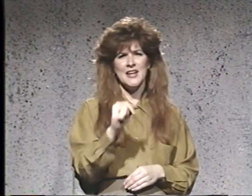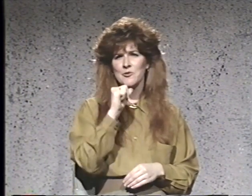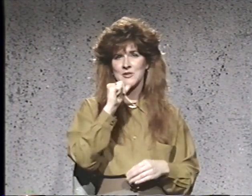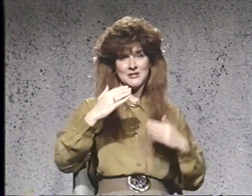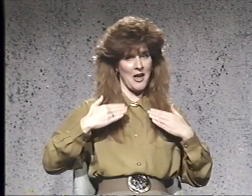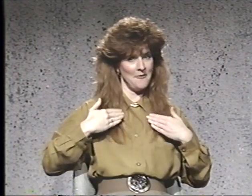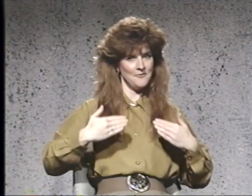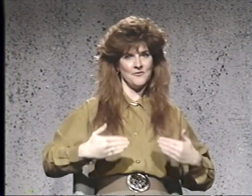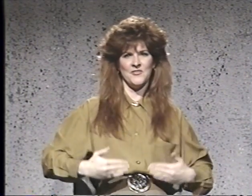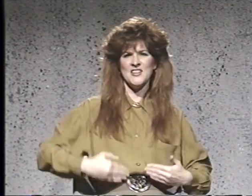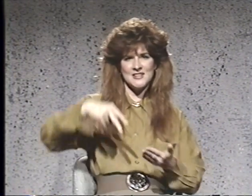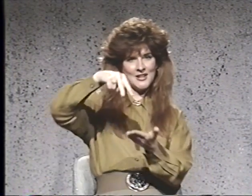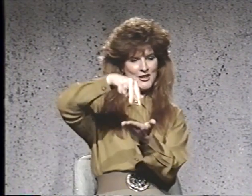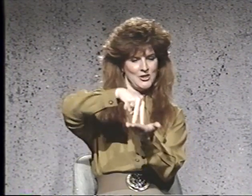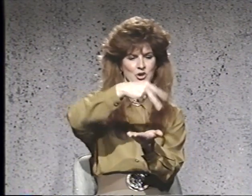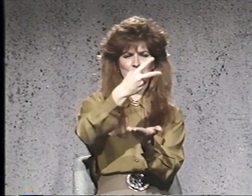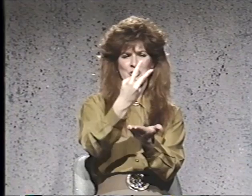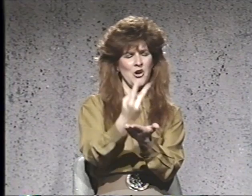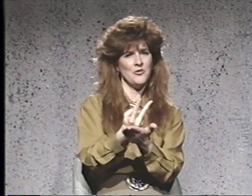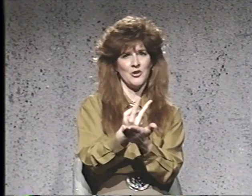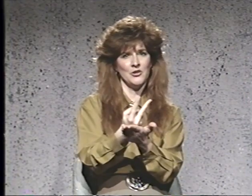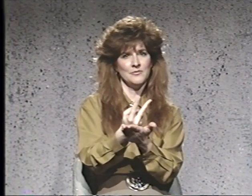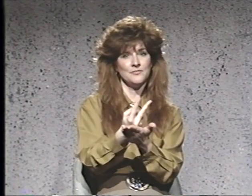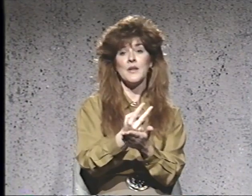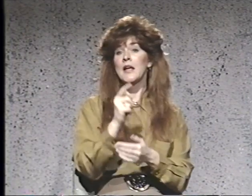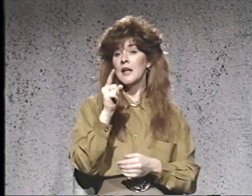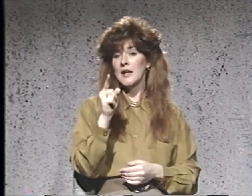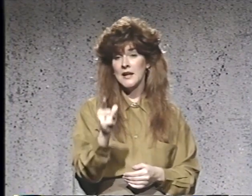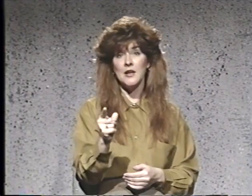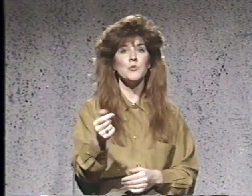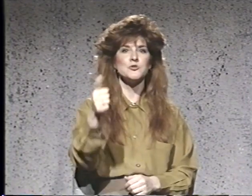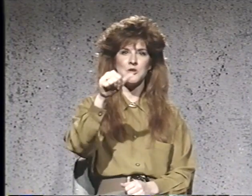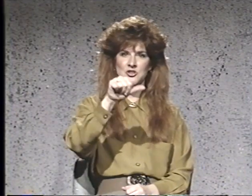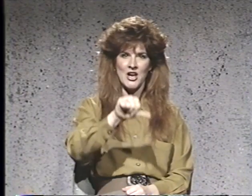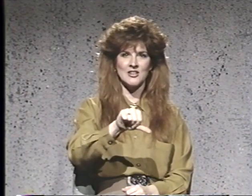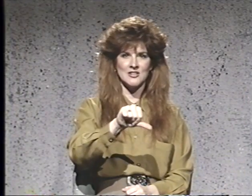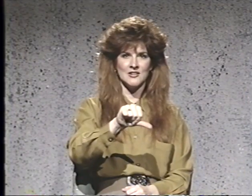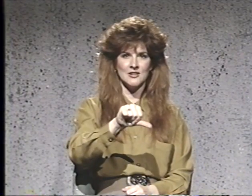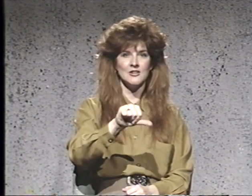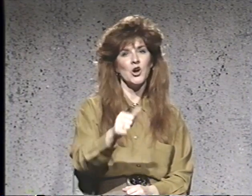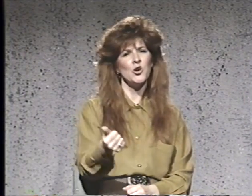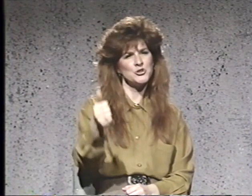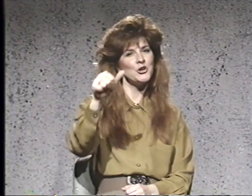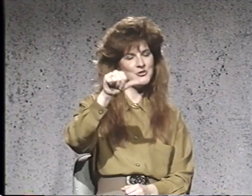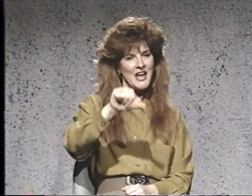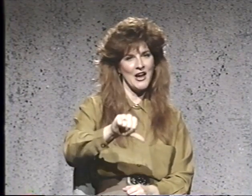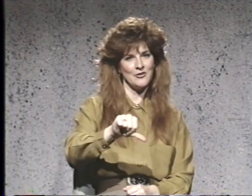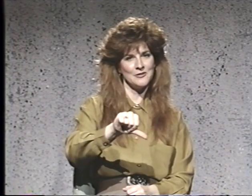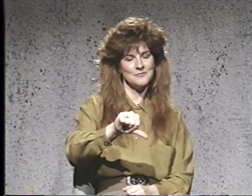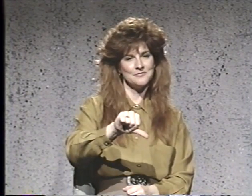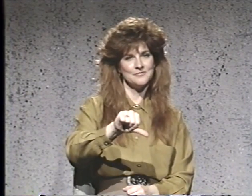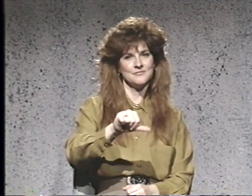was not physically turned over, he was rejected or turned down.